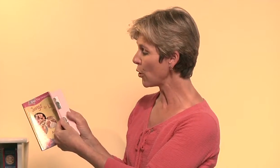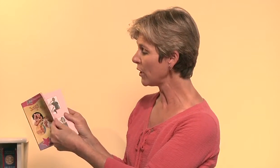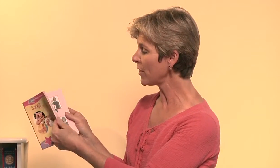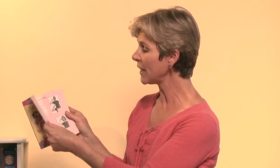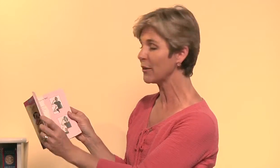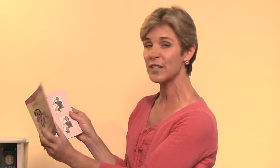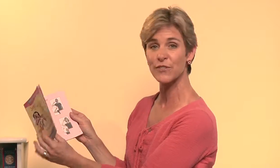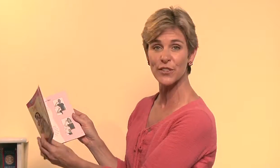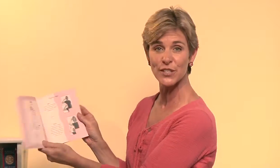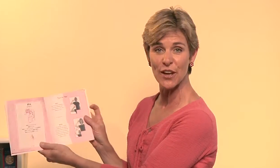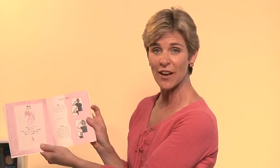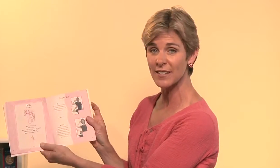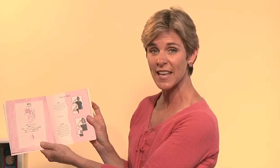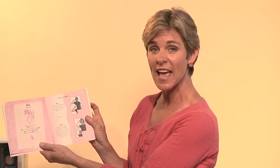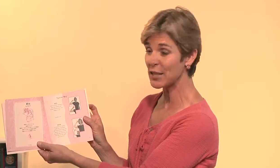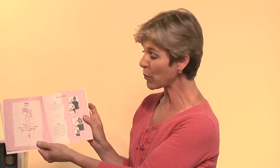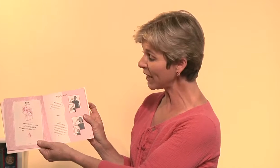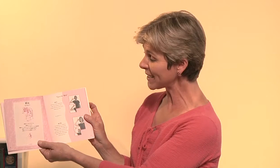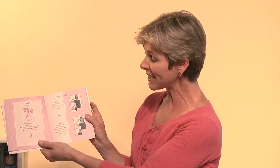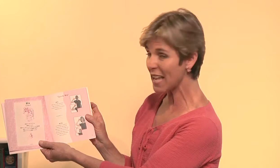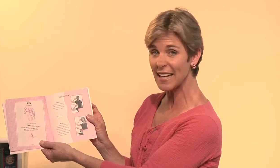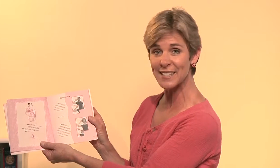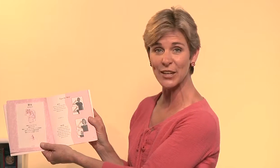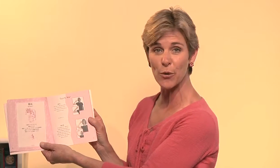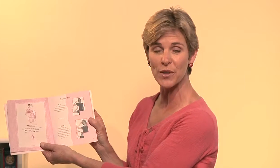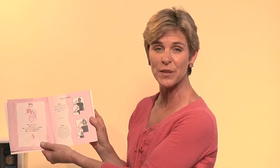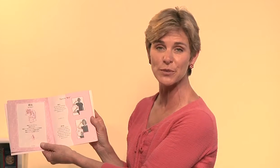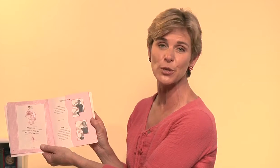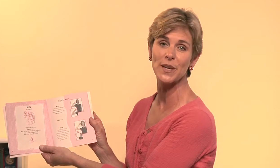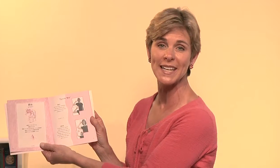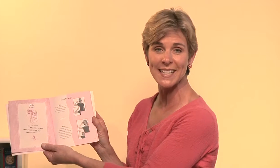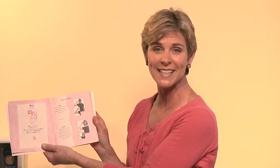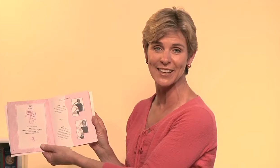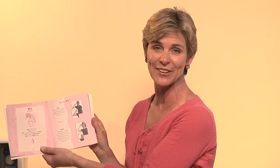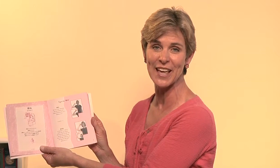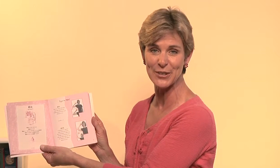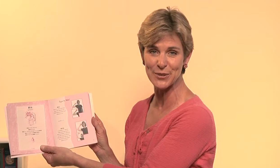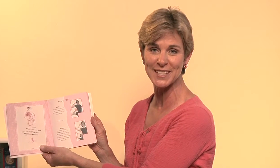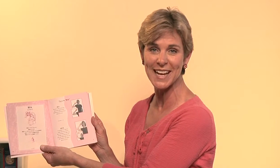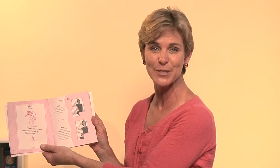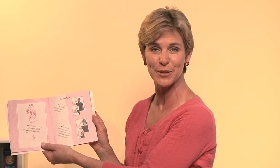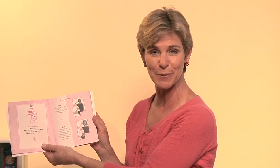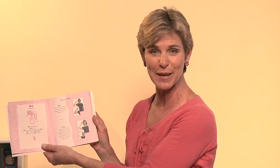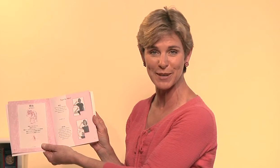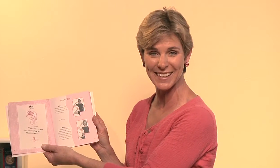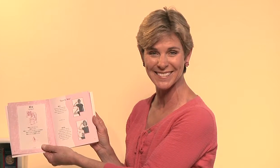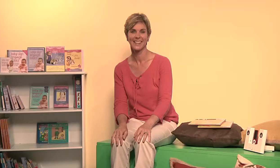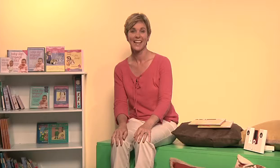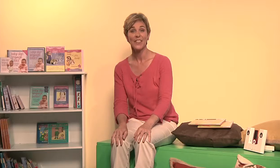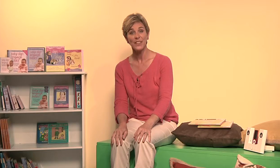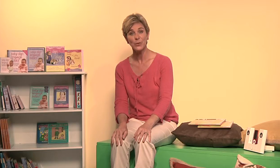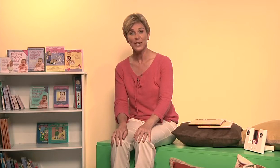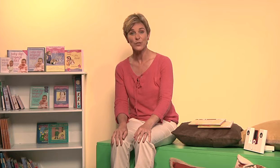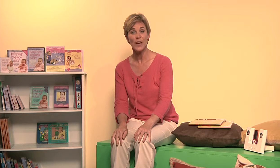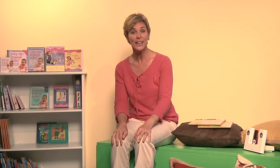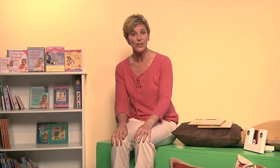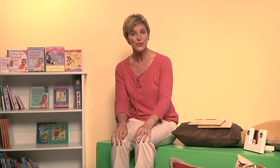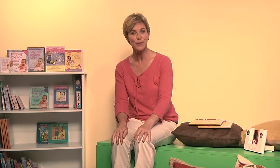of the lyrics for the songs as well as the signs that go with them so you can easily learn how to do the signs with your baby. This week, try to include some